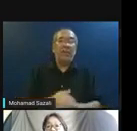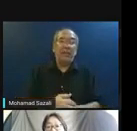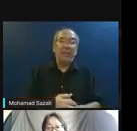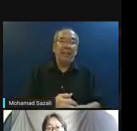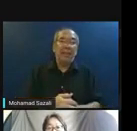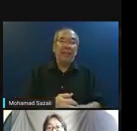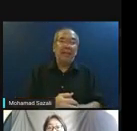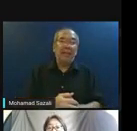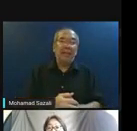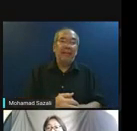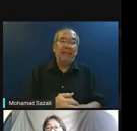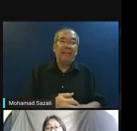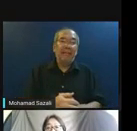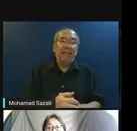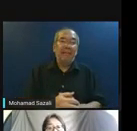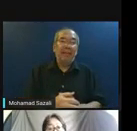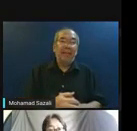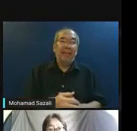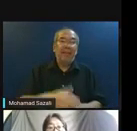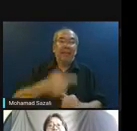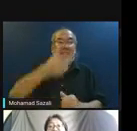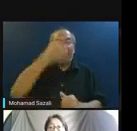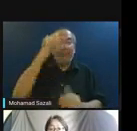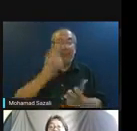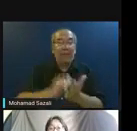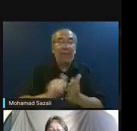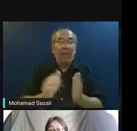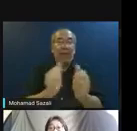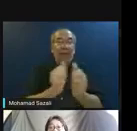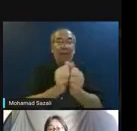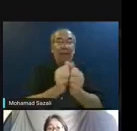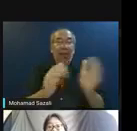So don't worry if you're not able to communicate.